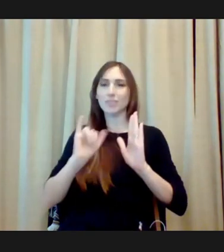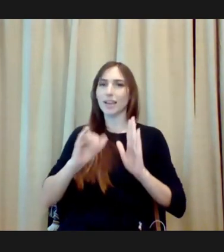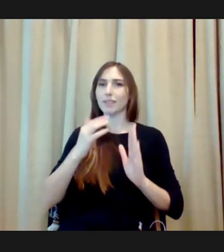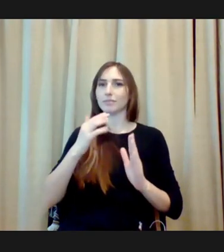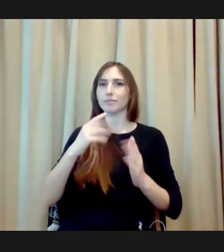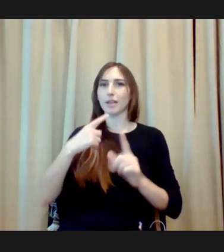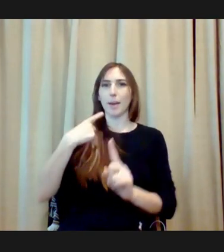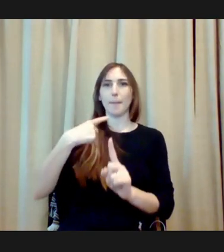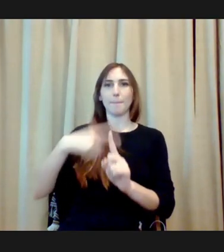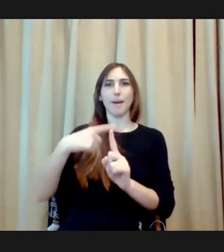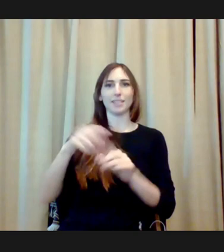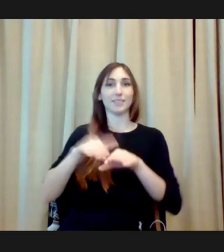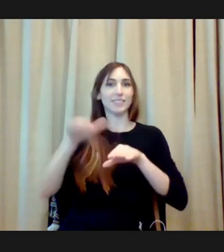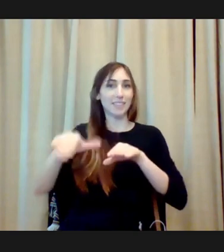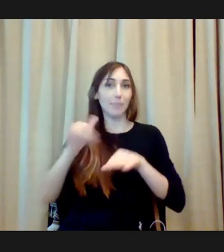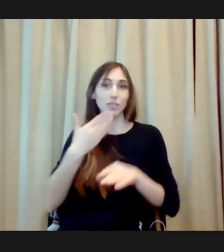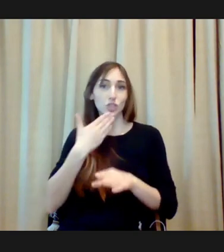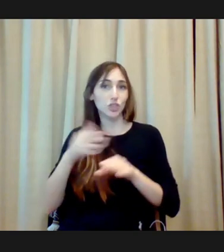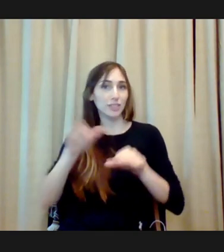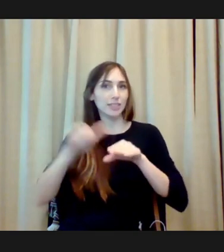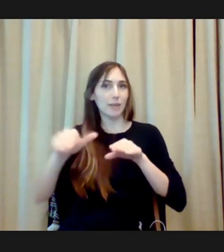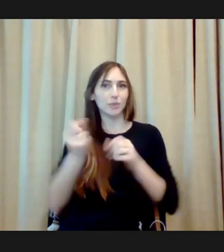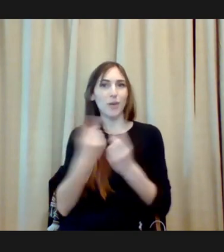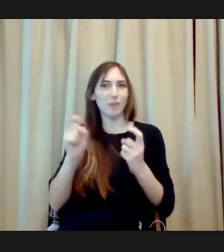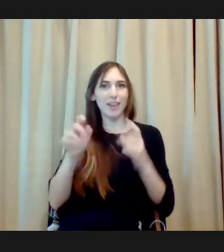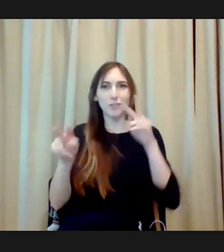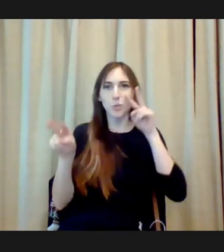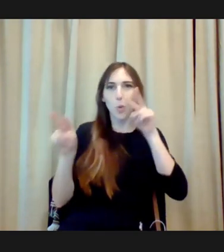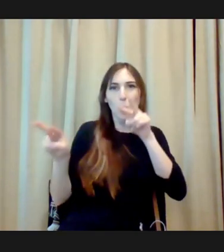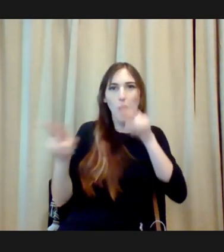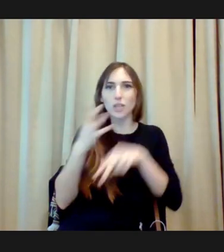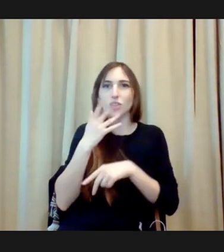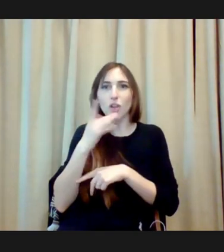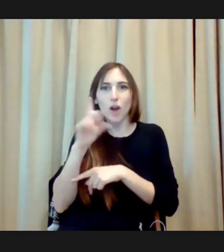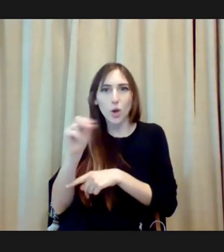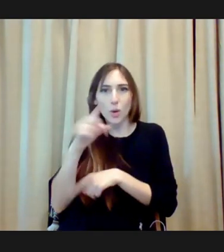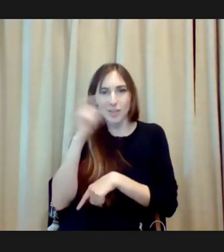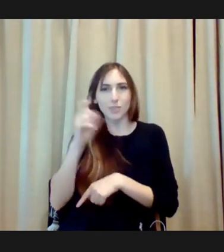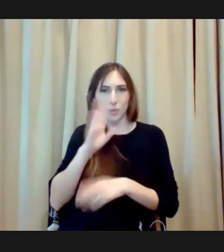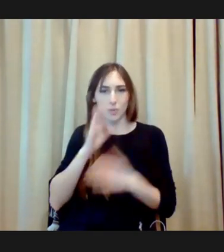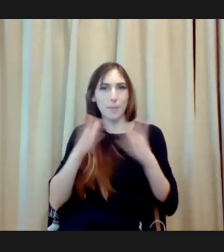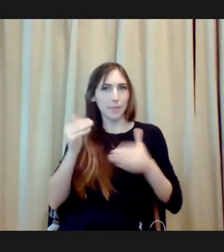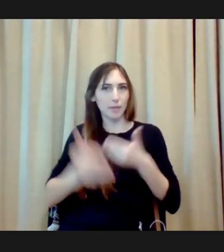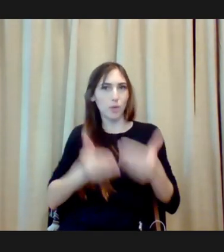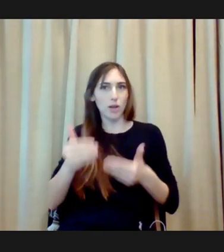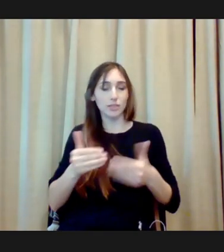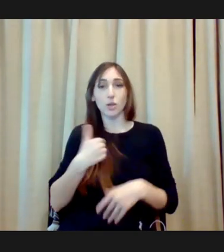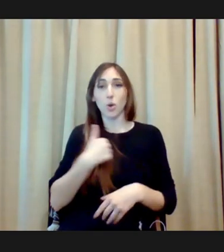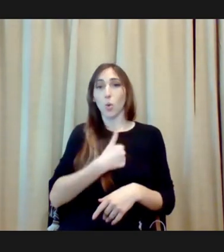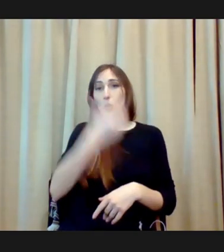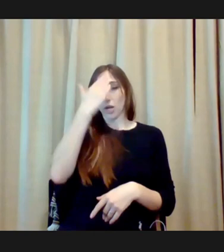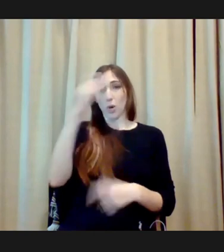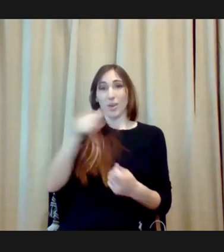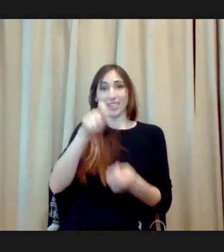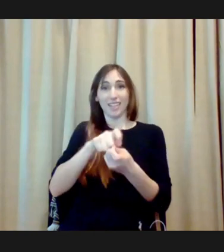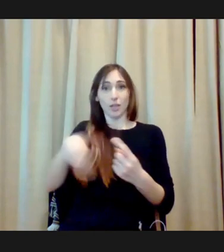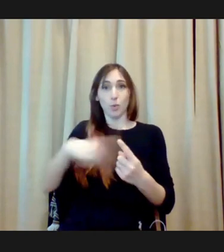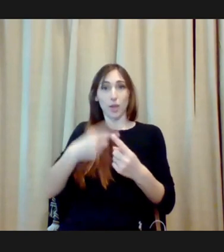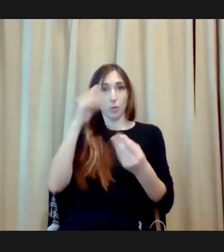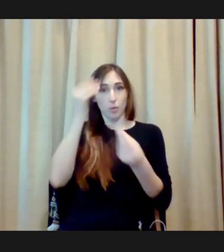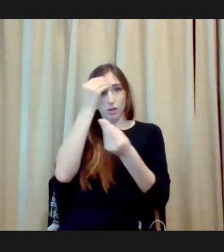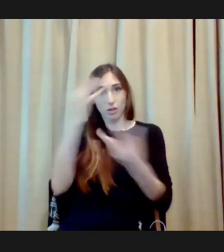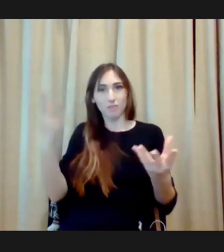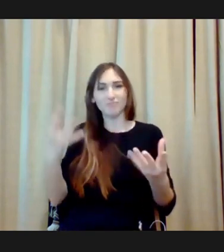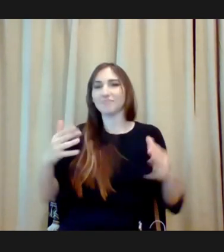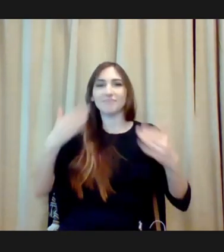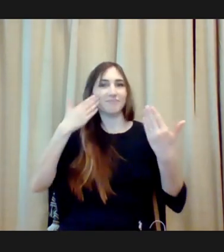stay tuned, because that will be a full public process. We don't know exactly when they're going to commence that, because they recently discovered